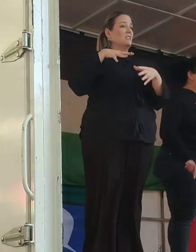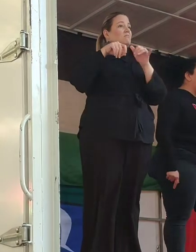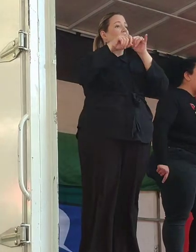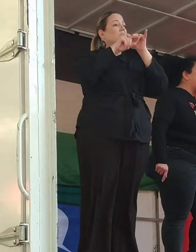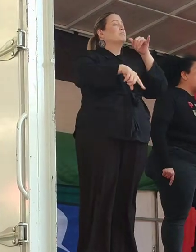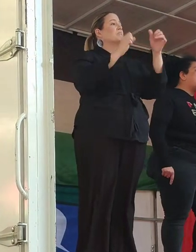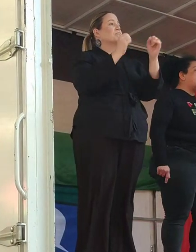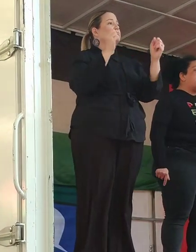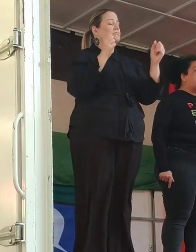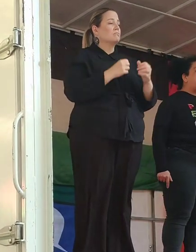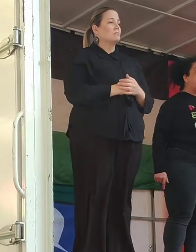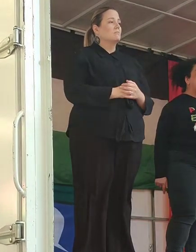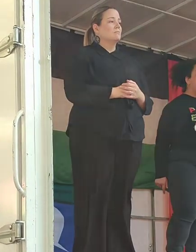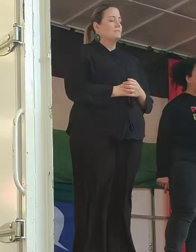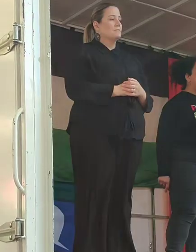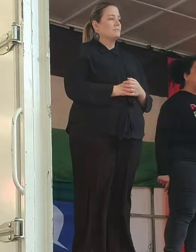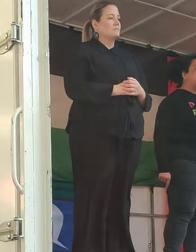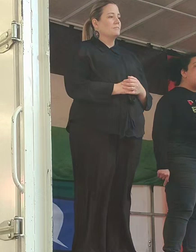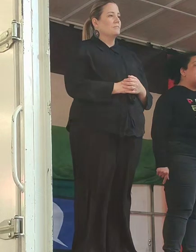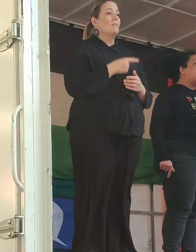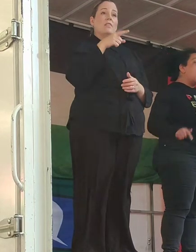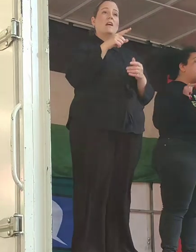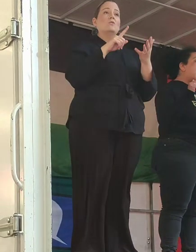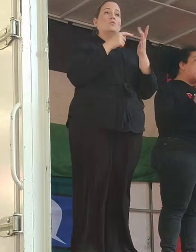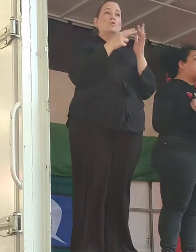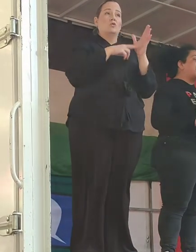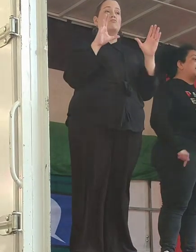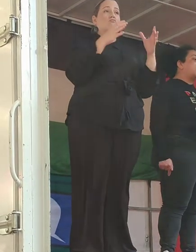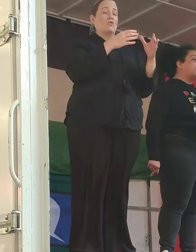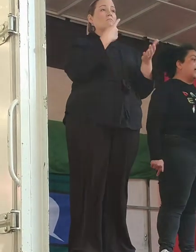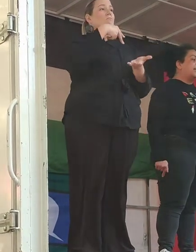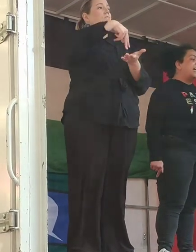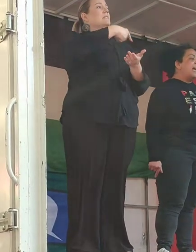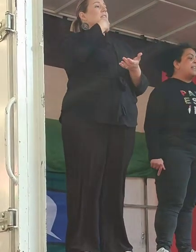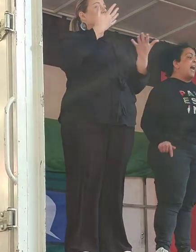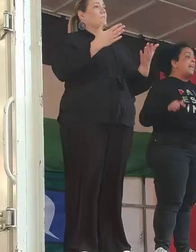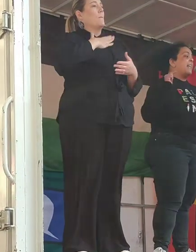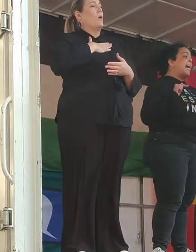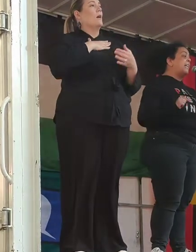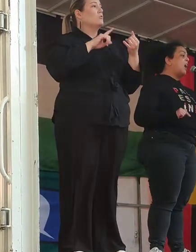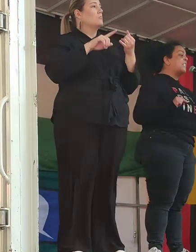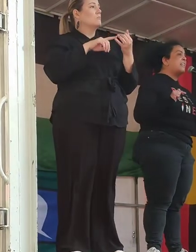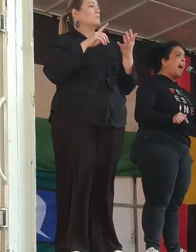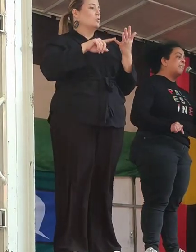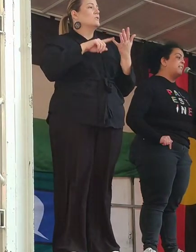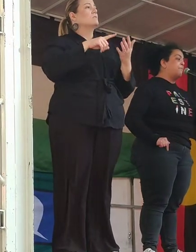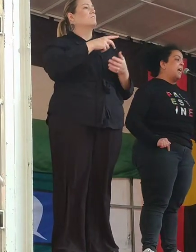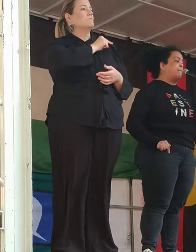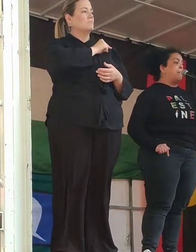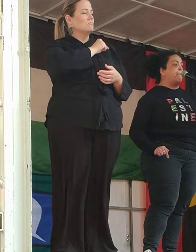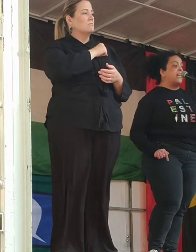The spokesperson of the PGFTU said on behalf of his union that they had lost thousands